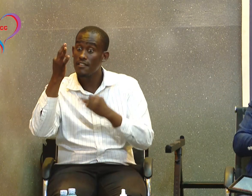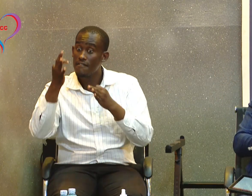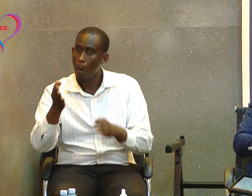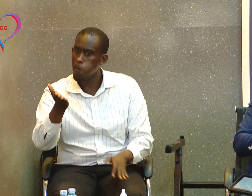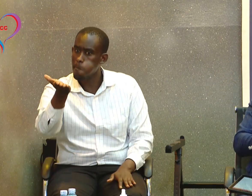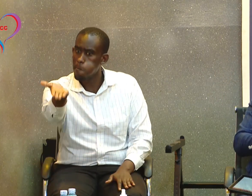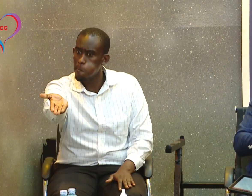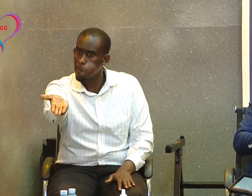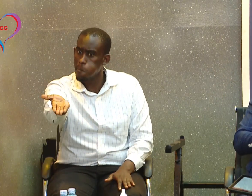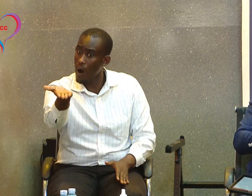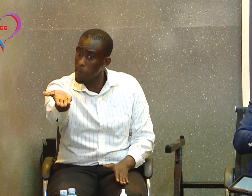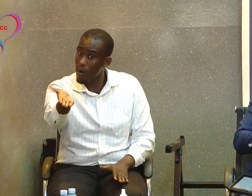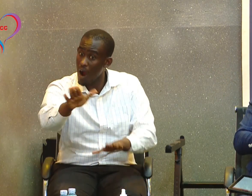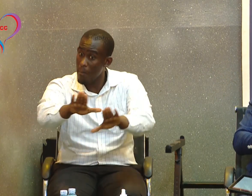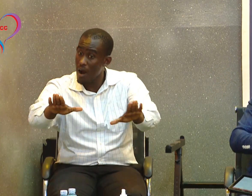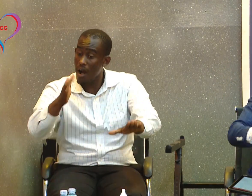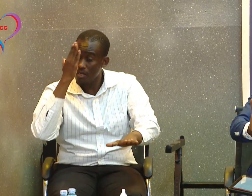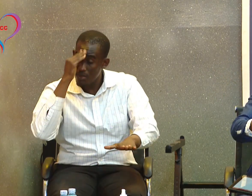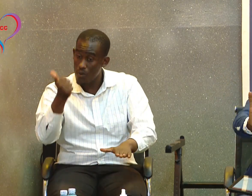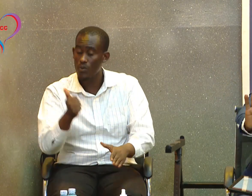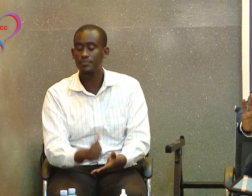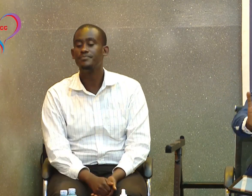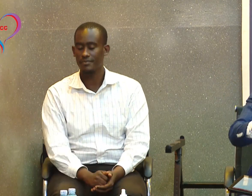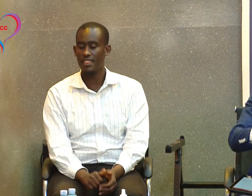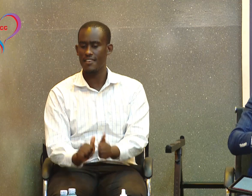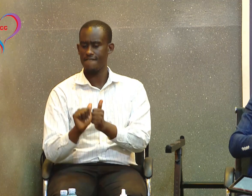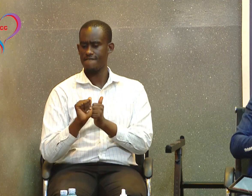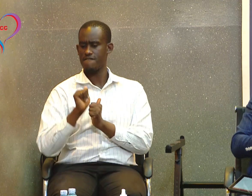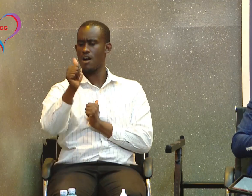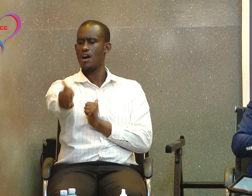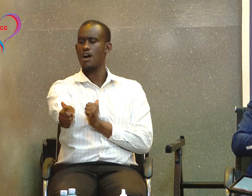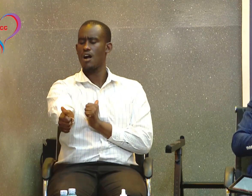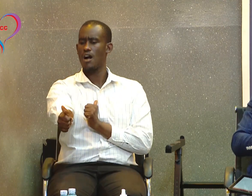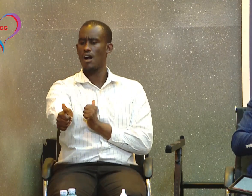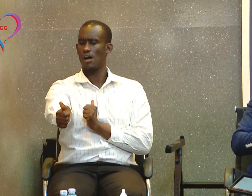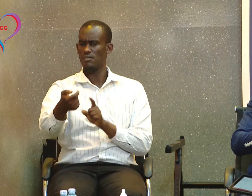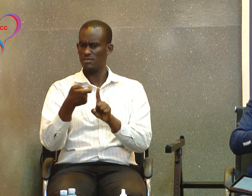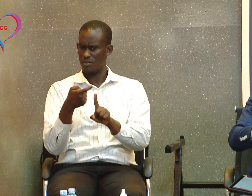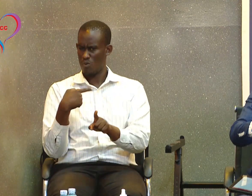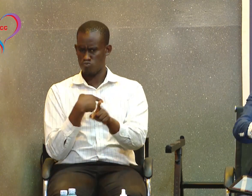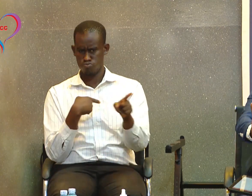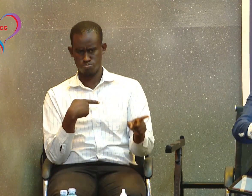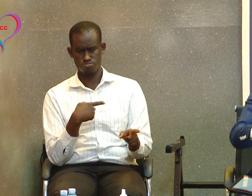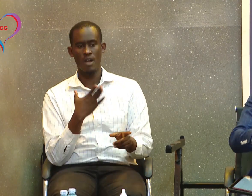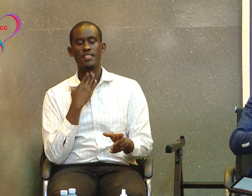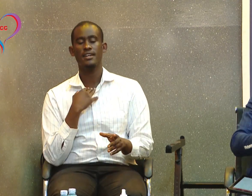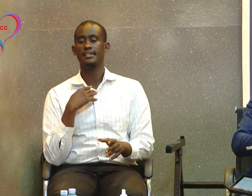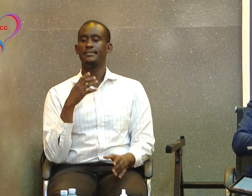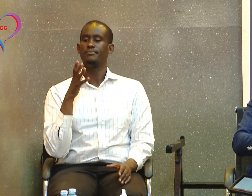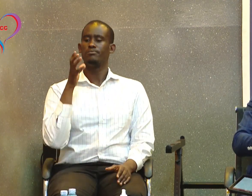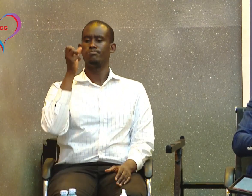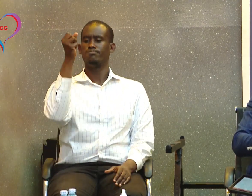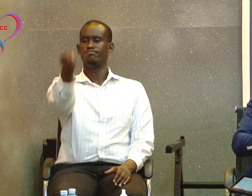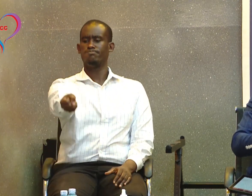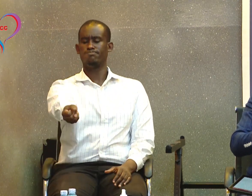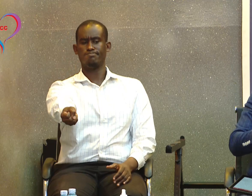are far away from you. They will need stretch.